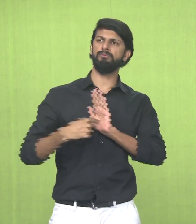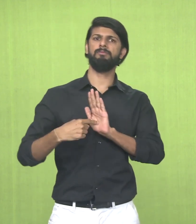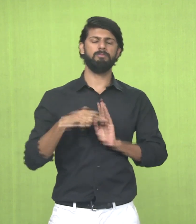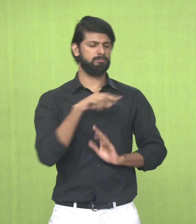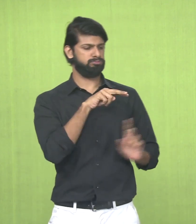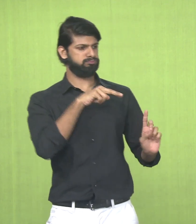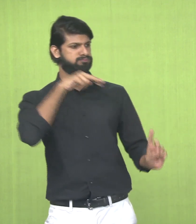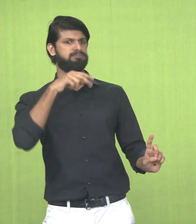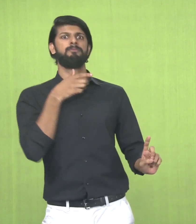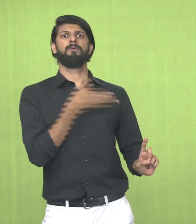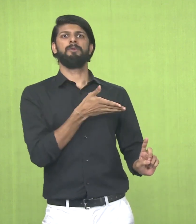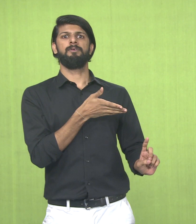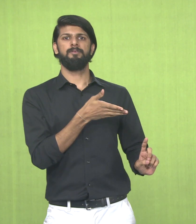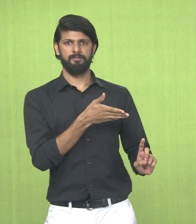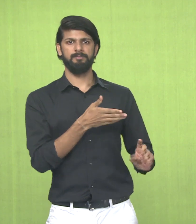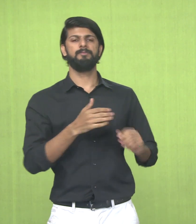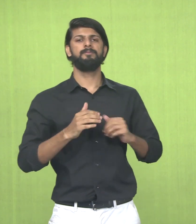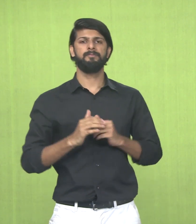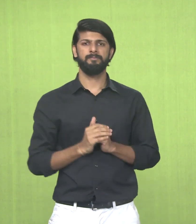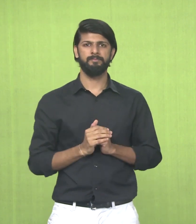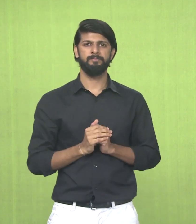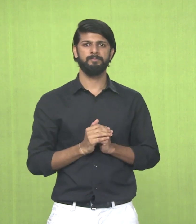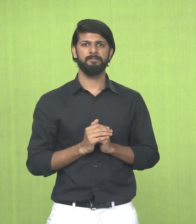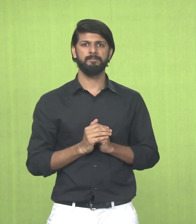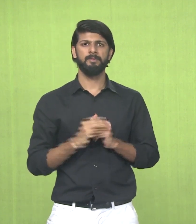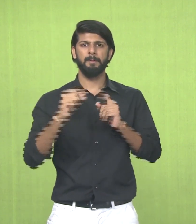So, how you would see the God who looks upon earth.